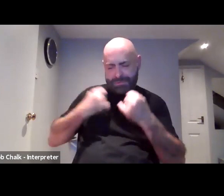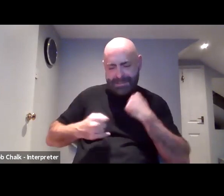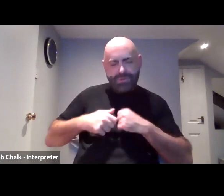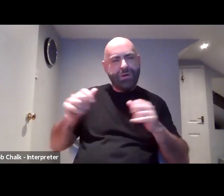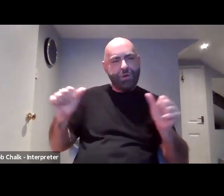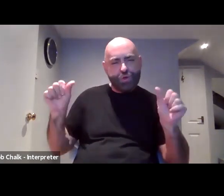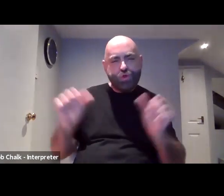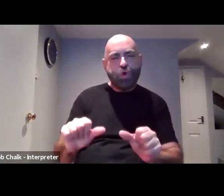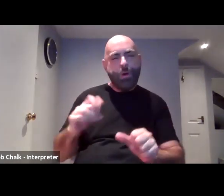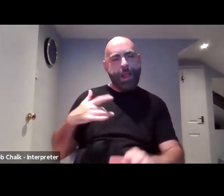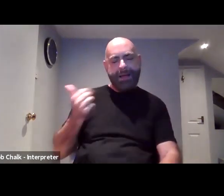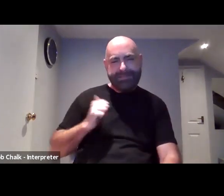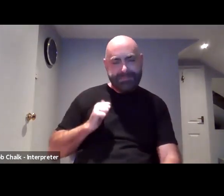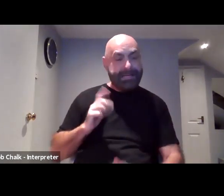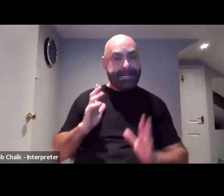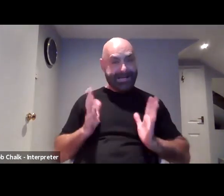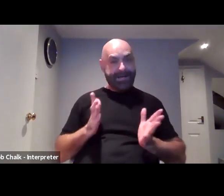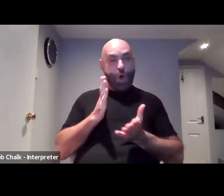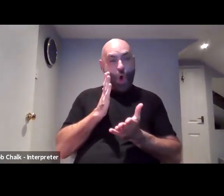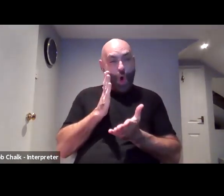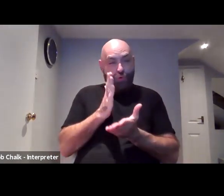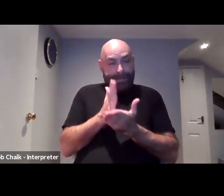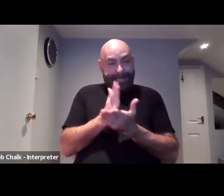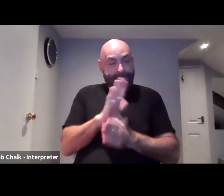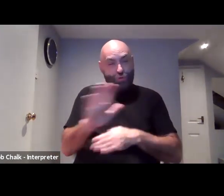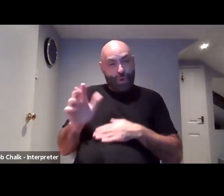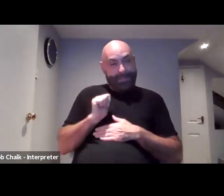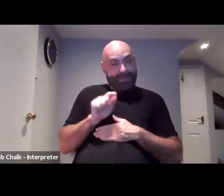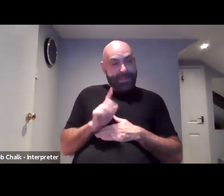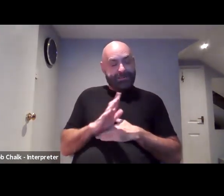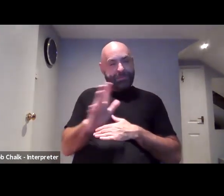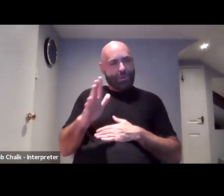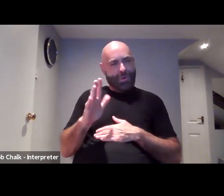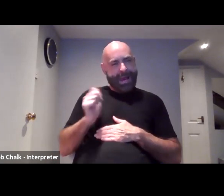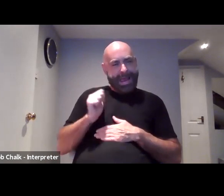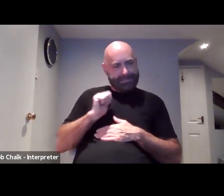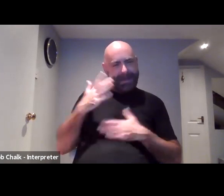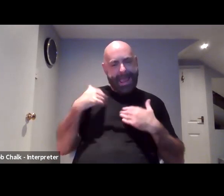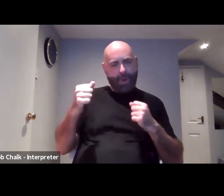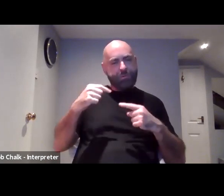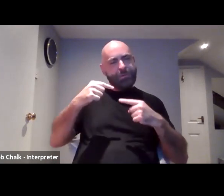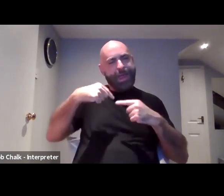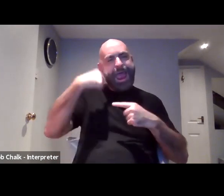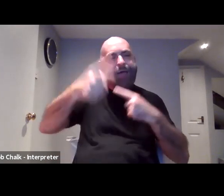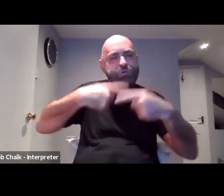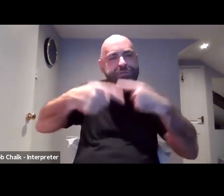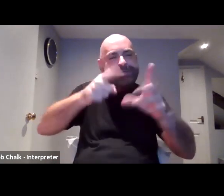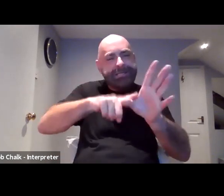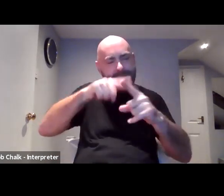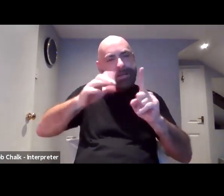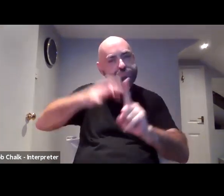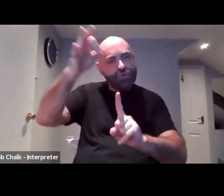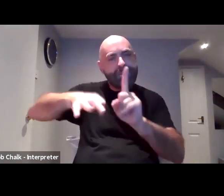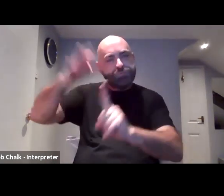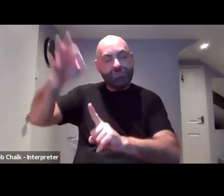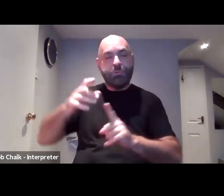life expectancy. We really, really don't expect that. We expect health to keep improving year on year. And there we were.